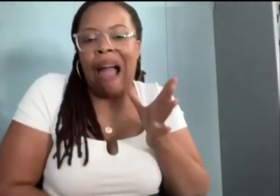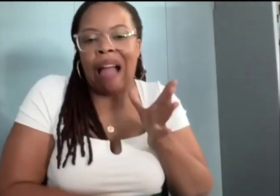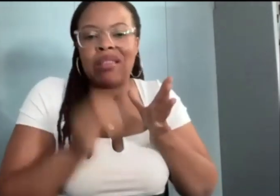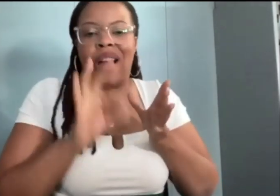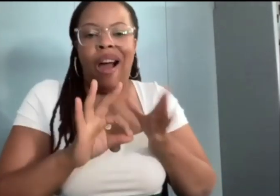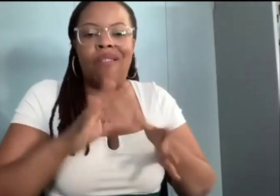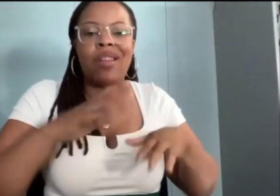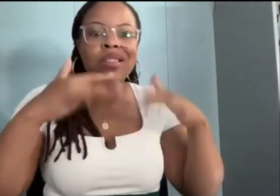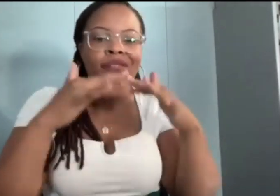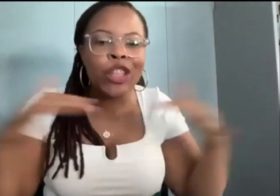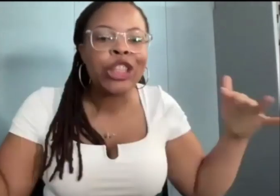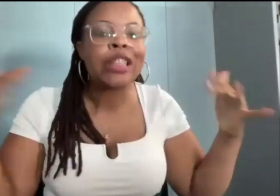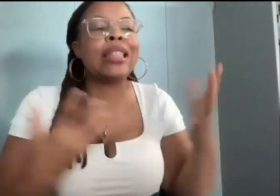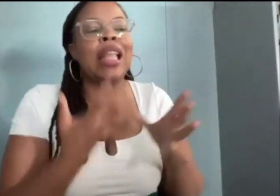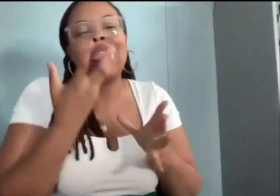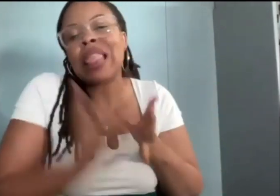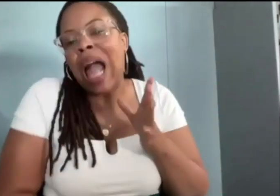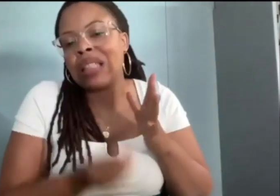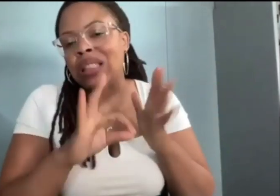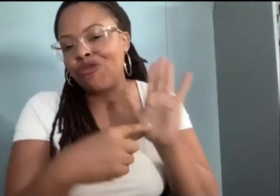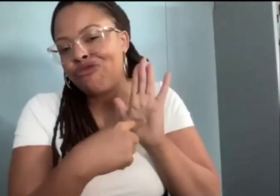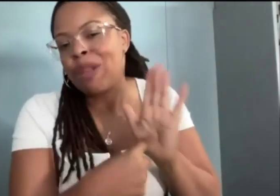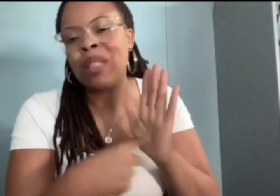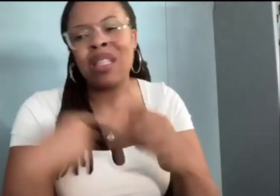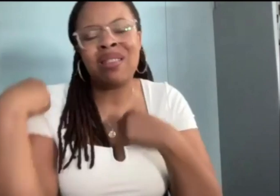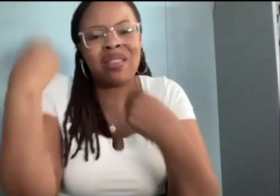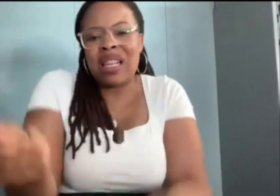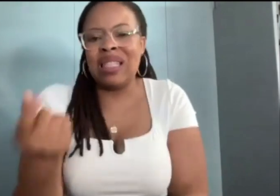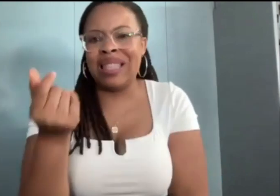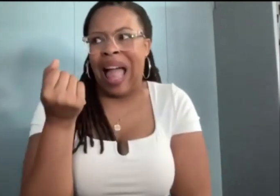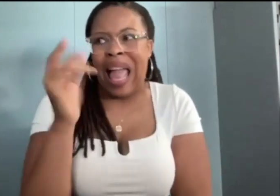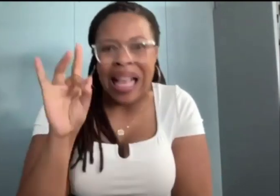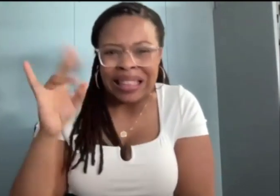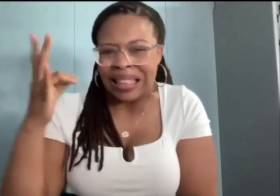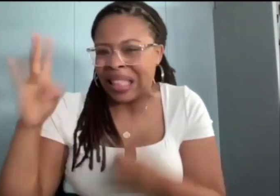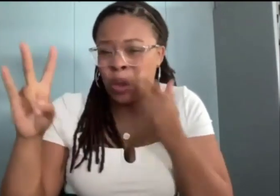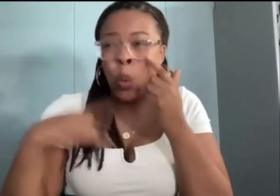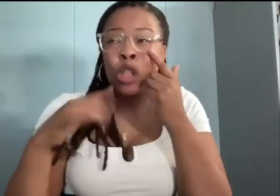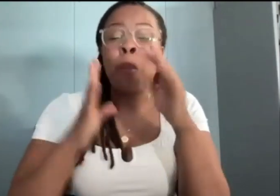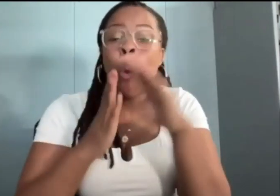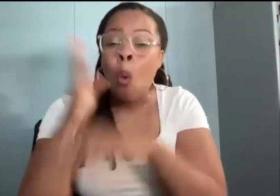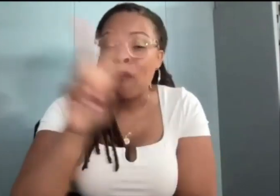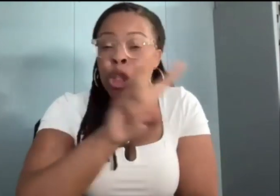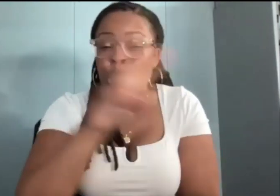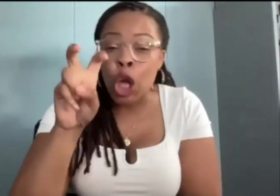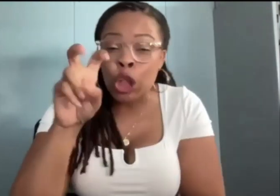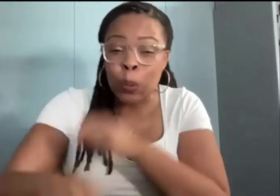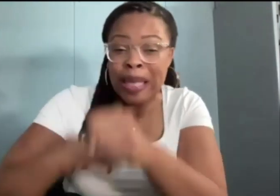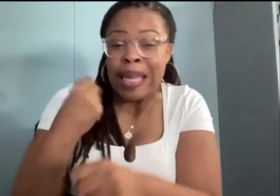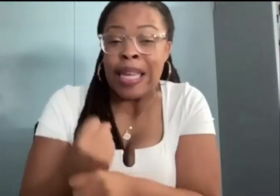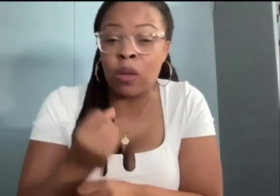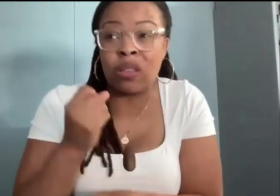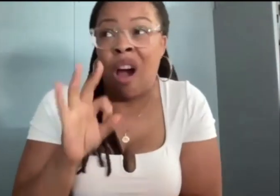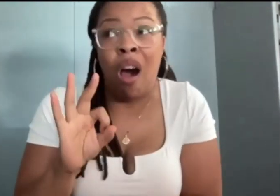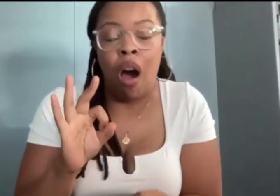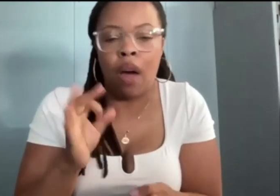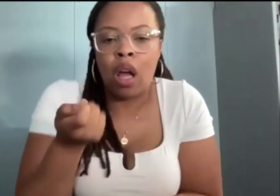And of course, they maintained the status quo. There was no representation. And so when we think about